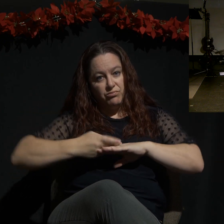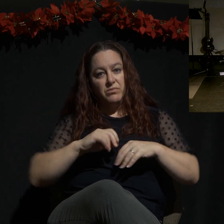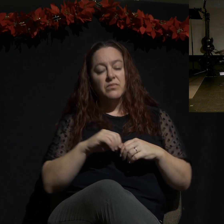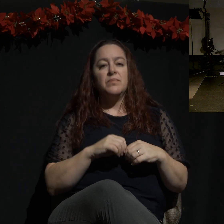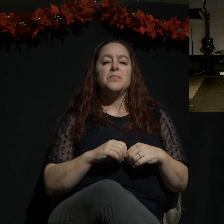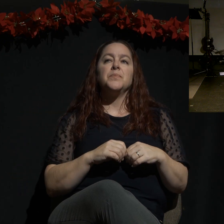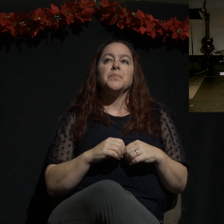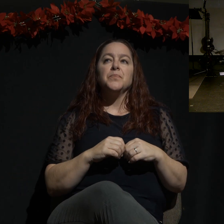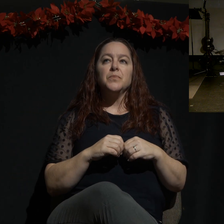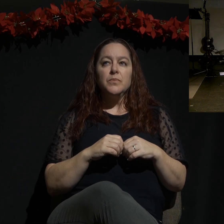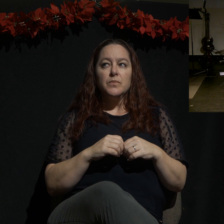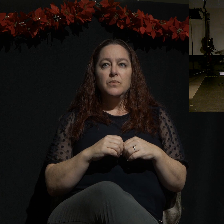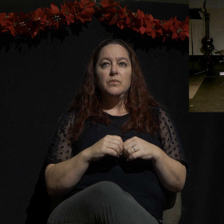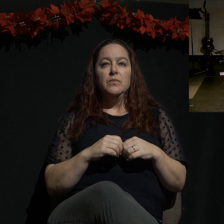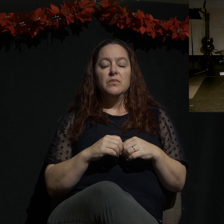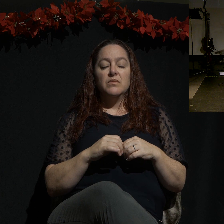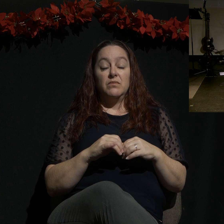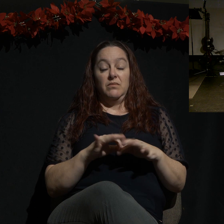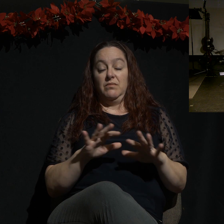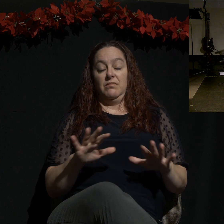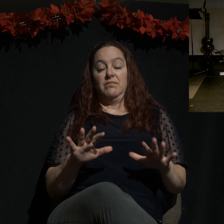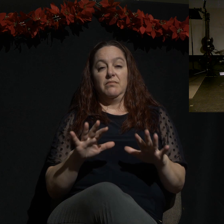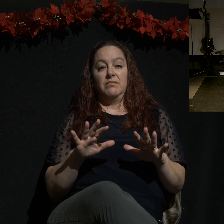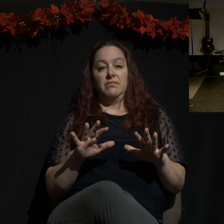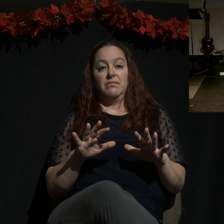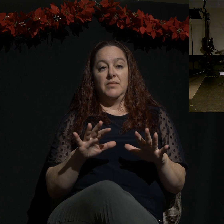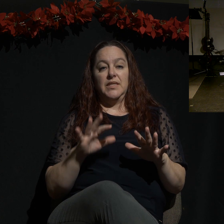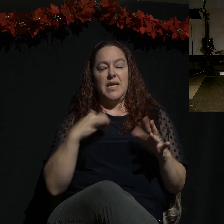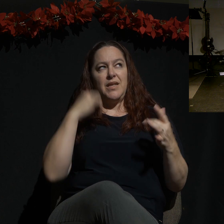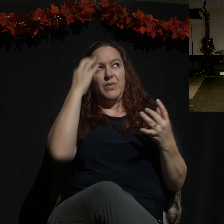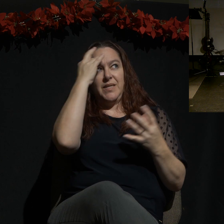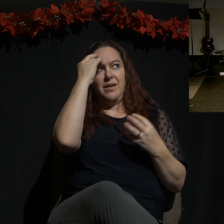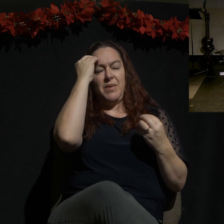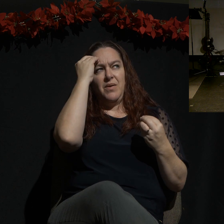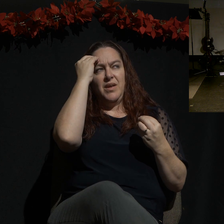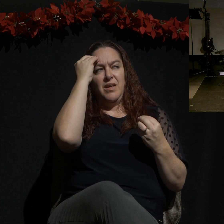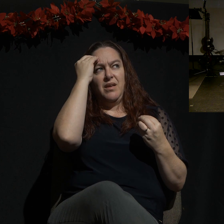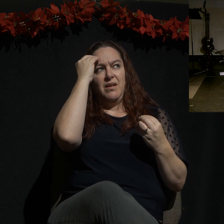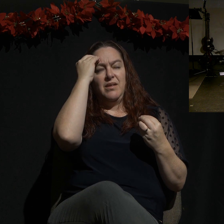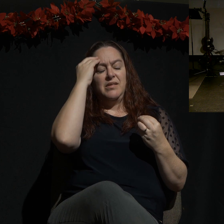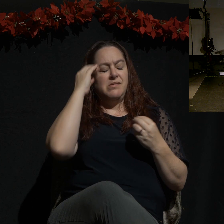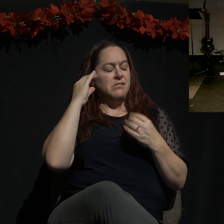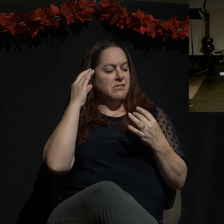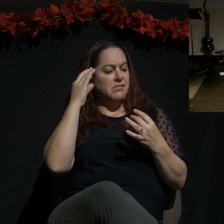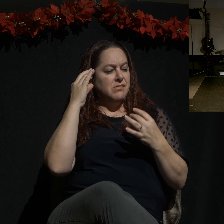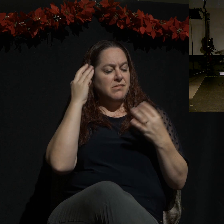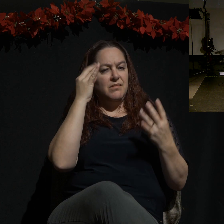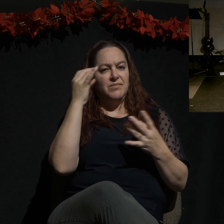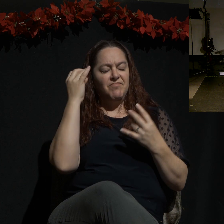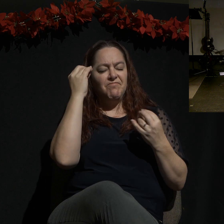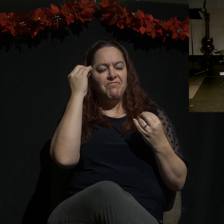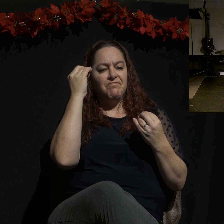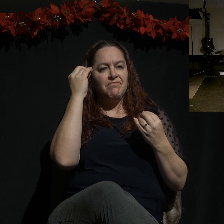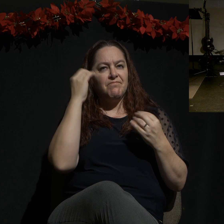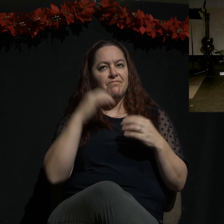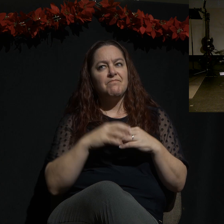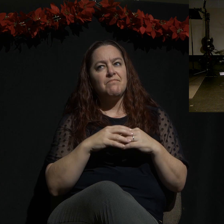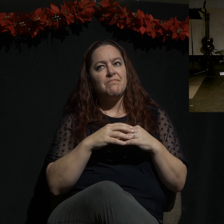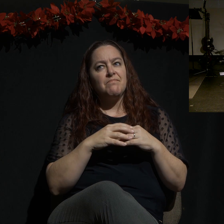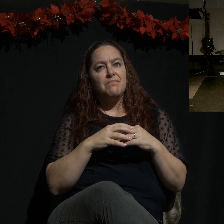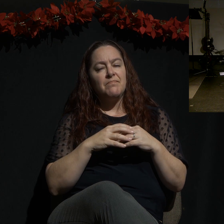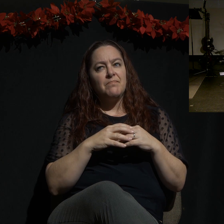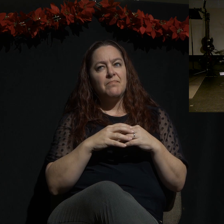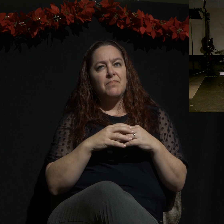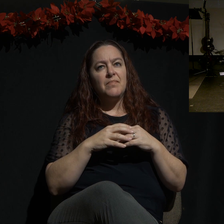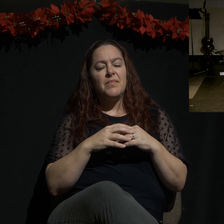What? This is what, as I thought about this, as I went through it in my mind, it kind of